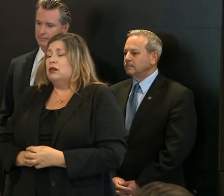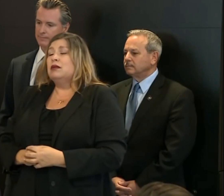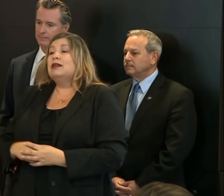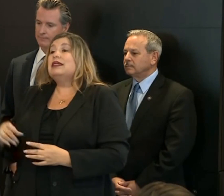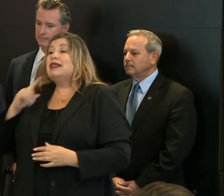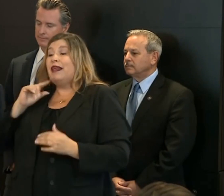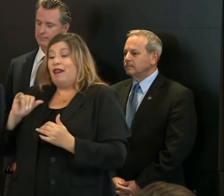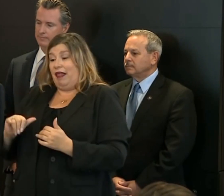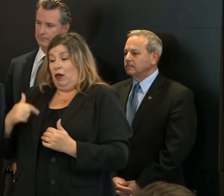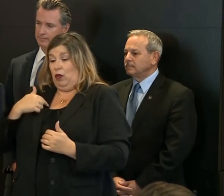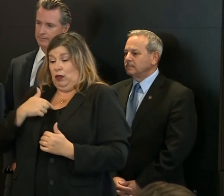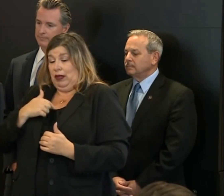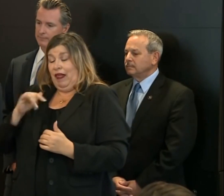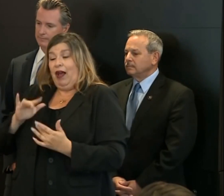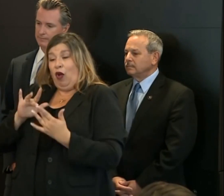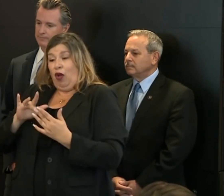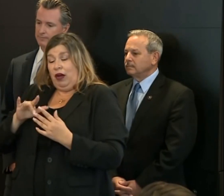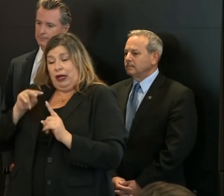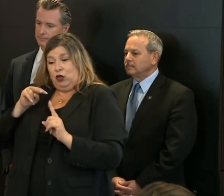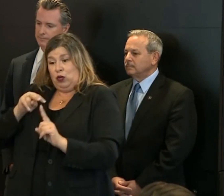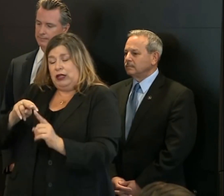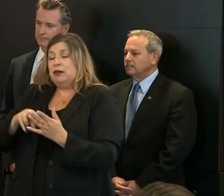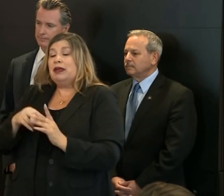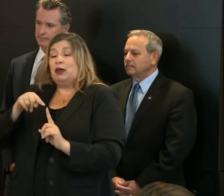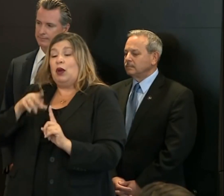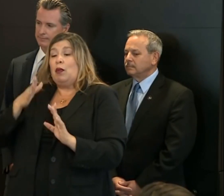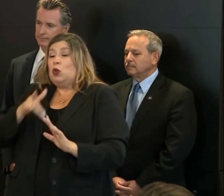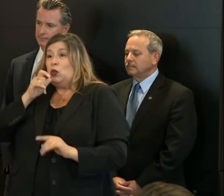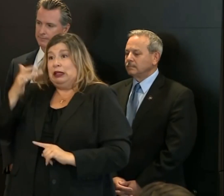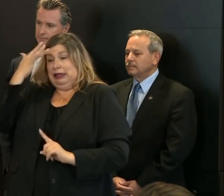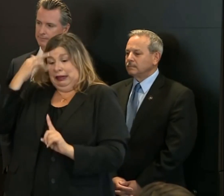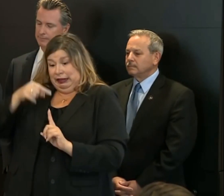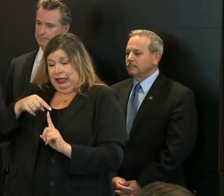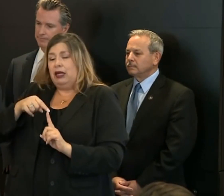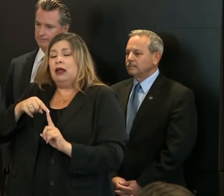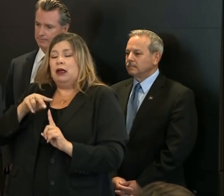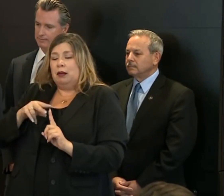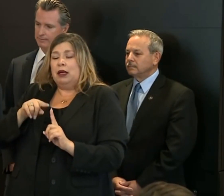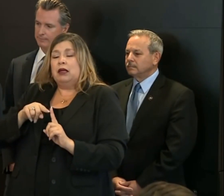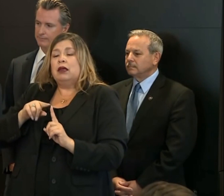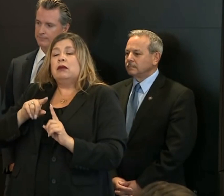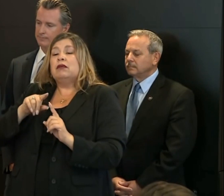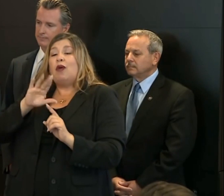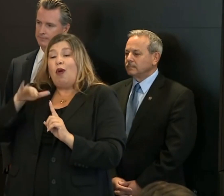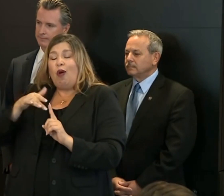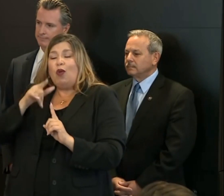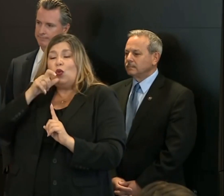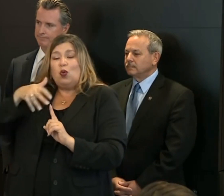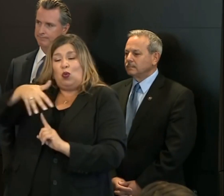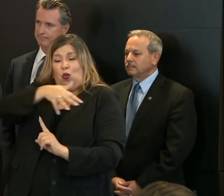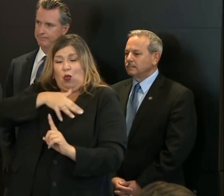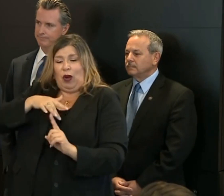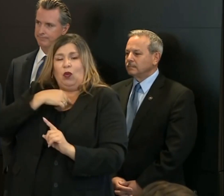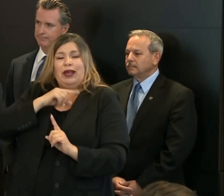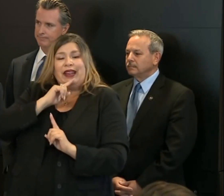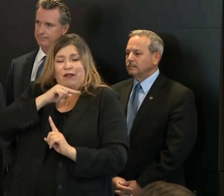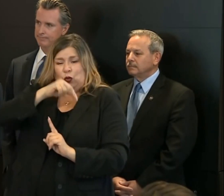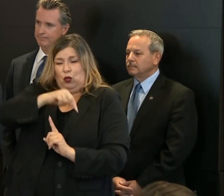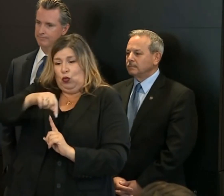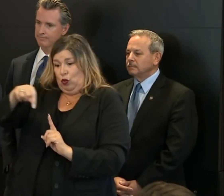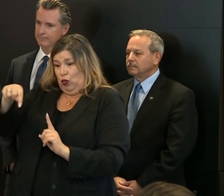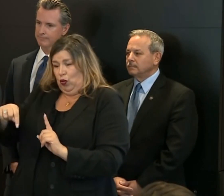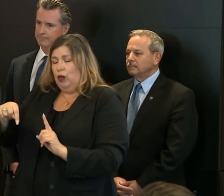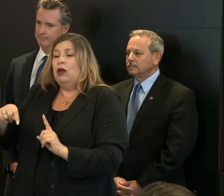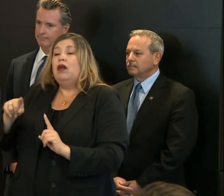tracing works is that we start from the individual that we know has been affected. We have interviews with all of those individuals that are around them, and step by